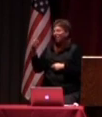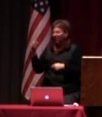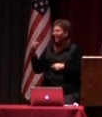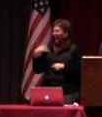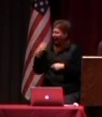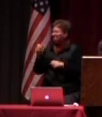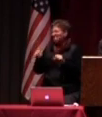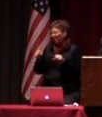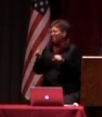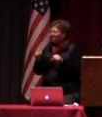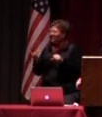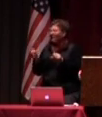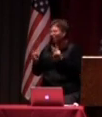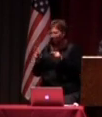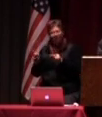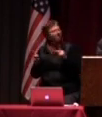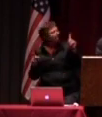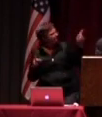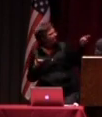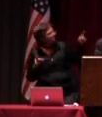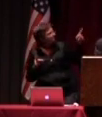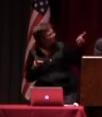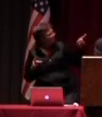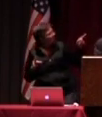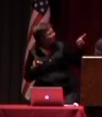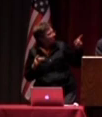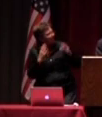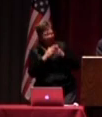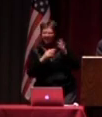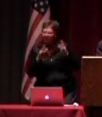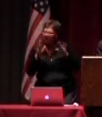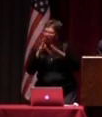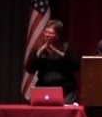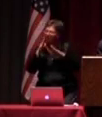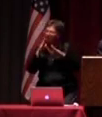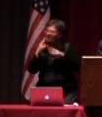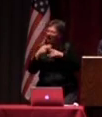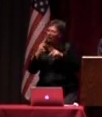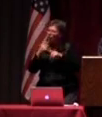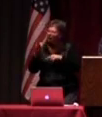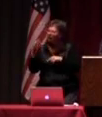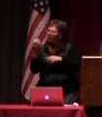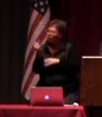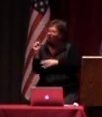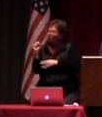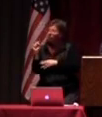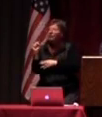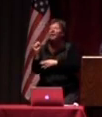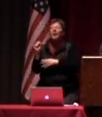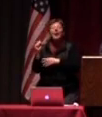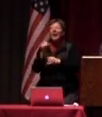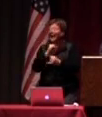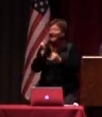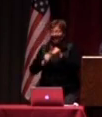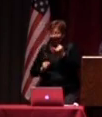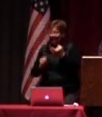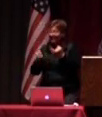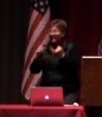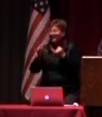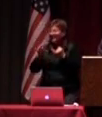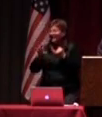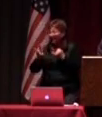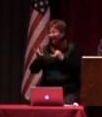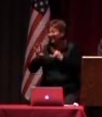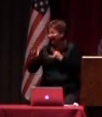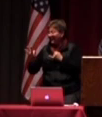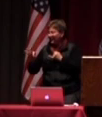Lafayette, Mirabeau, Danton, Robespierre, some of the great names of the French Revolution, before they finally settled in 1799, on